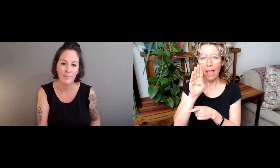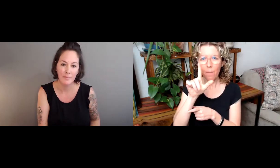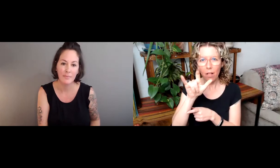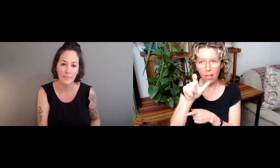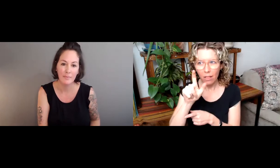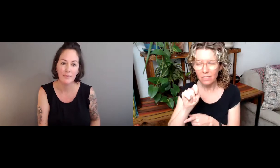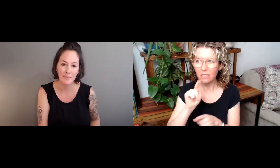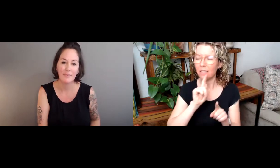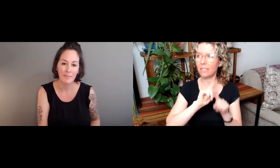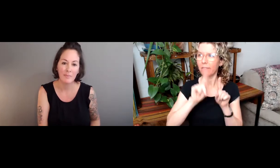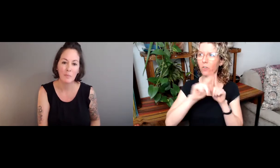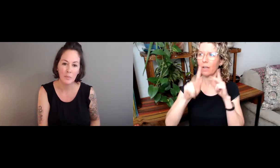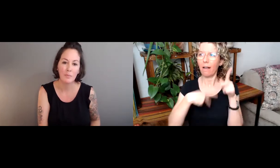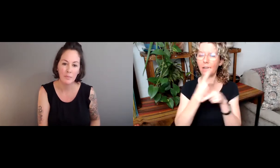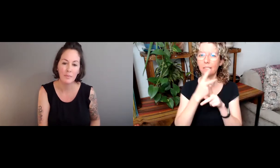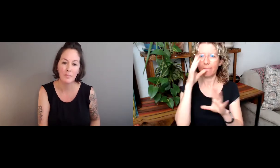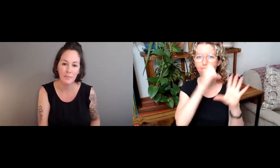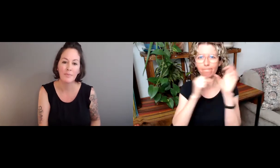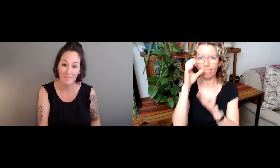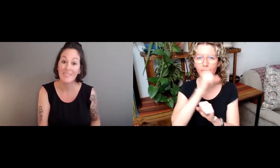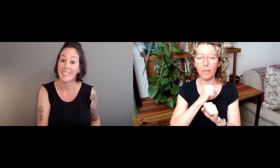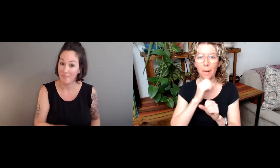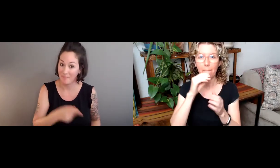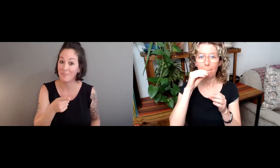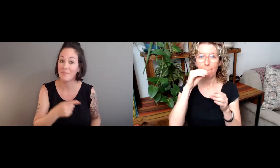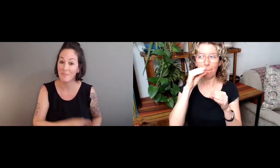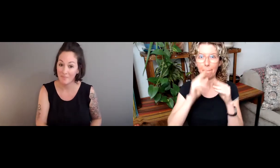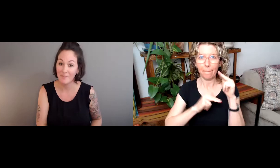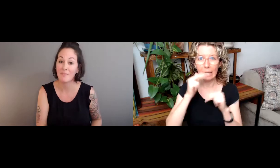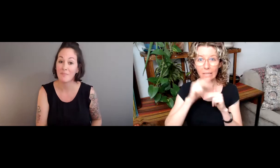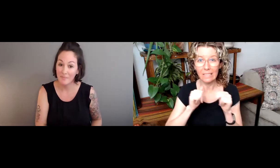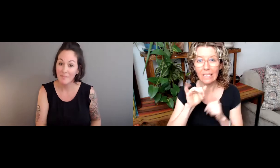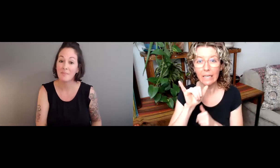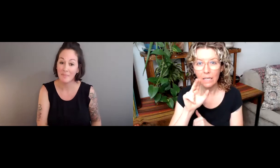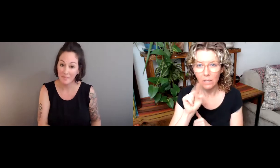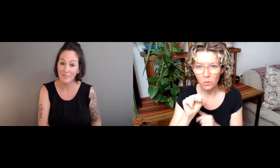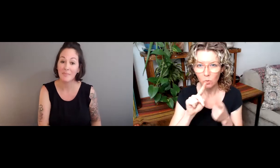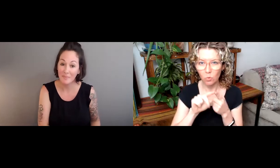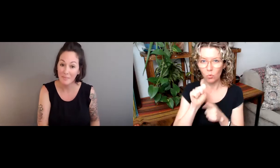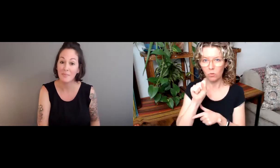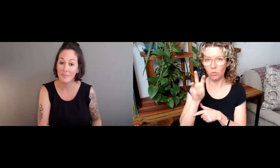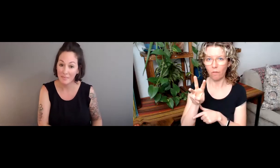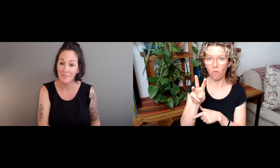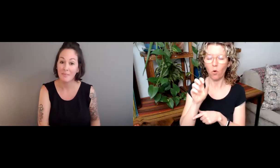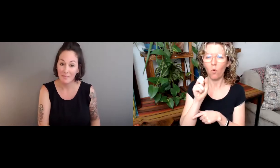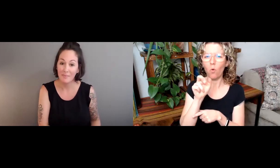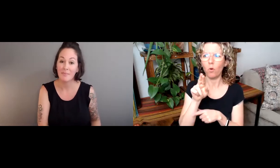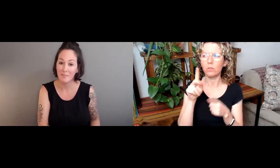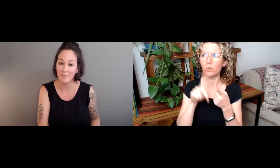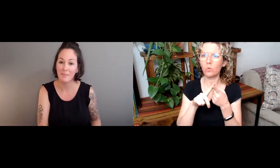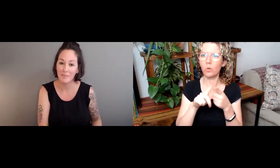We're recognizing the racist and ableist elements that are part in,